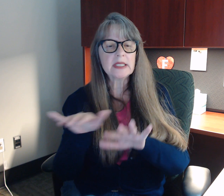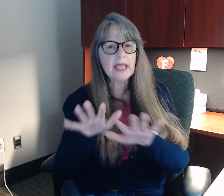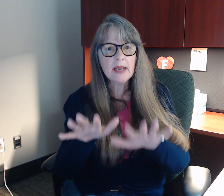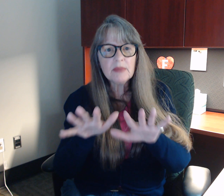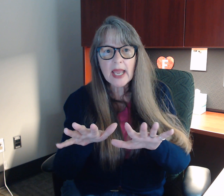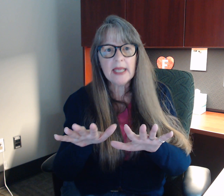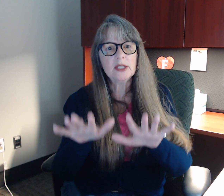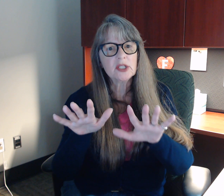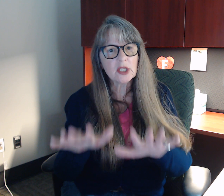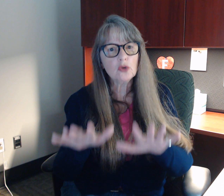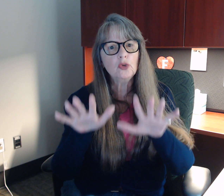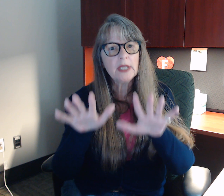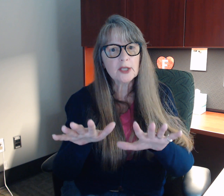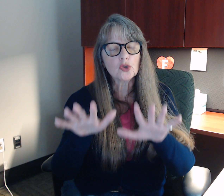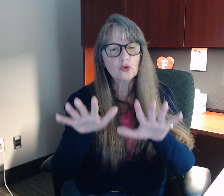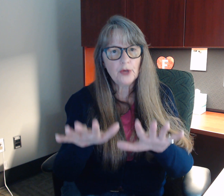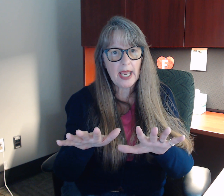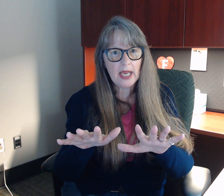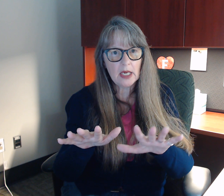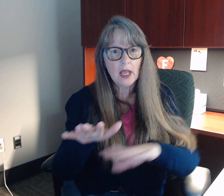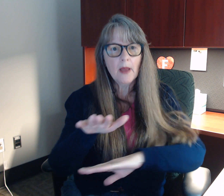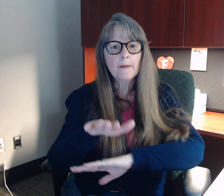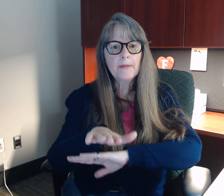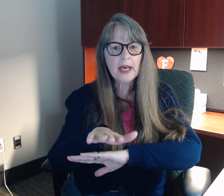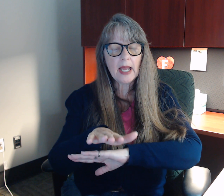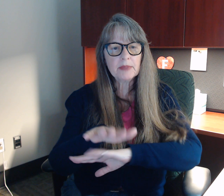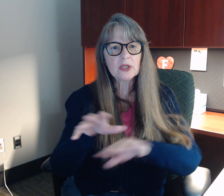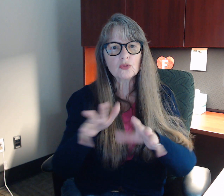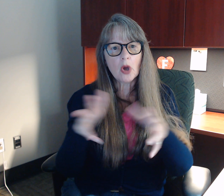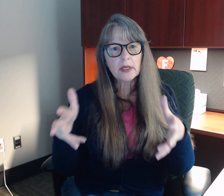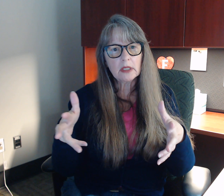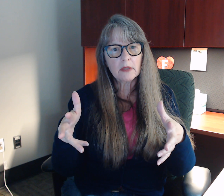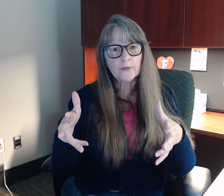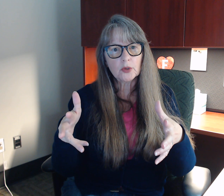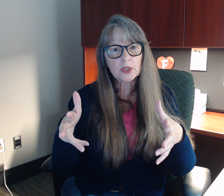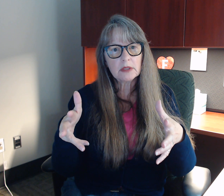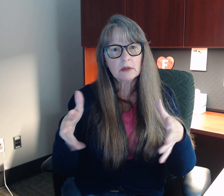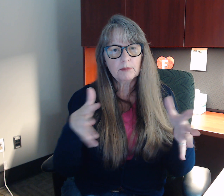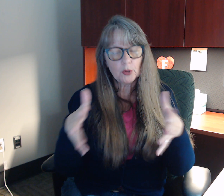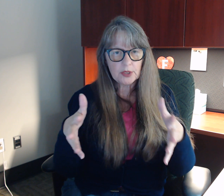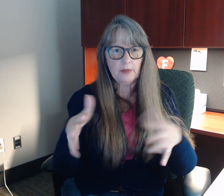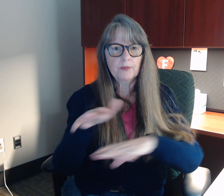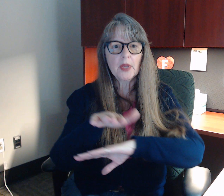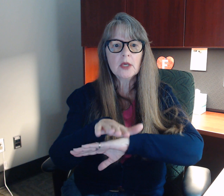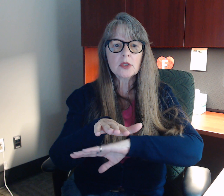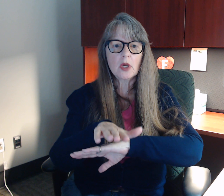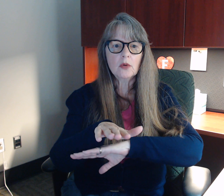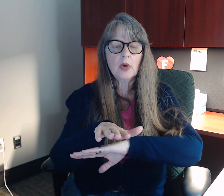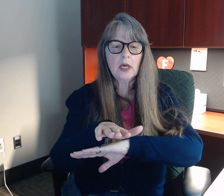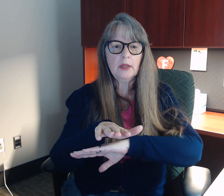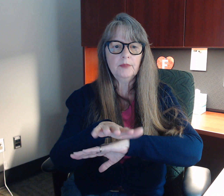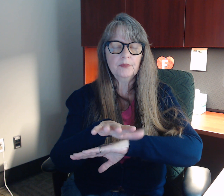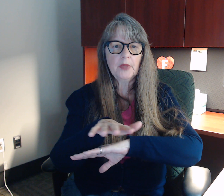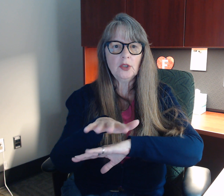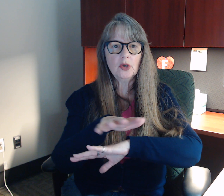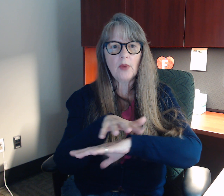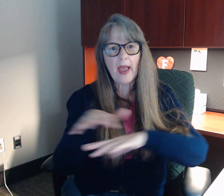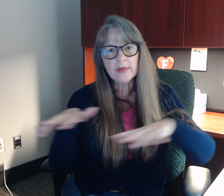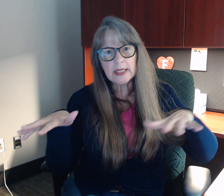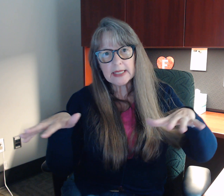same day, it's still yesterday, but I'm still talking in the first person. So, and you don't have any tense